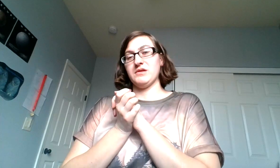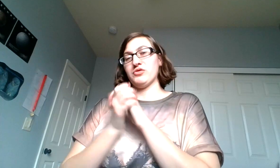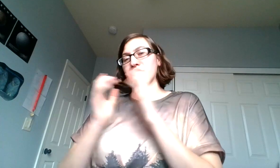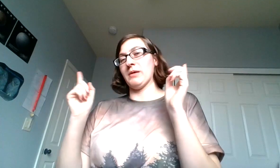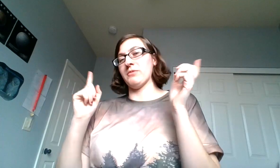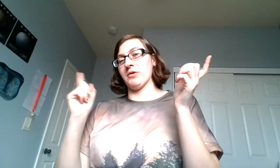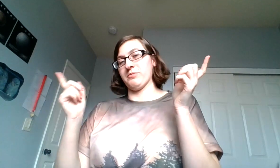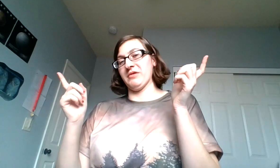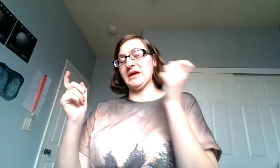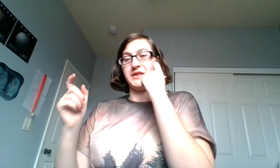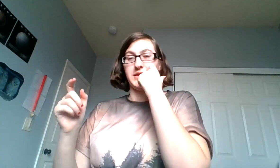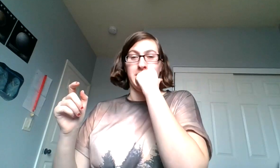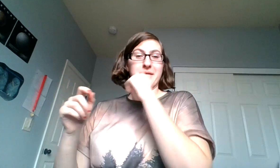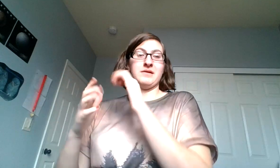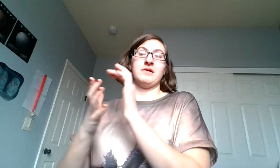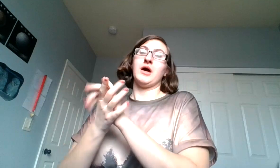Drum roll, please. Okay.